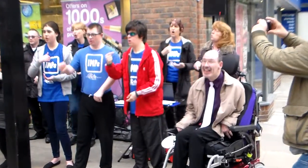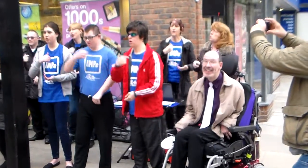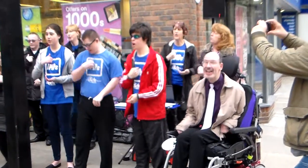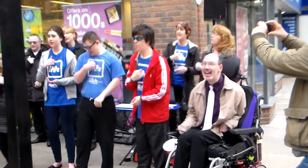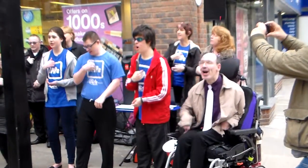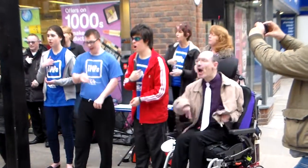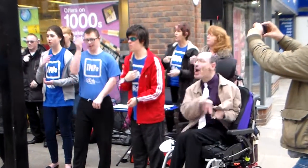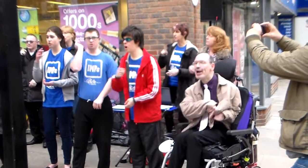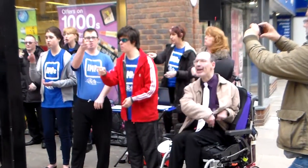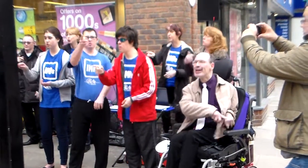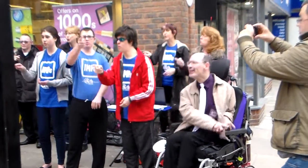Always true.